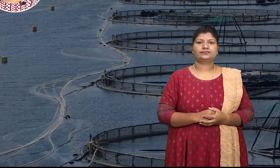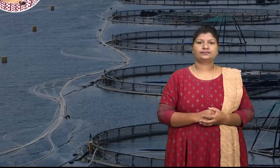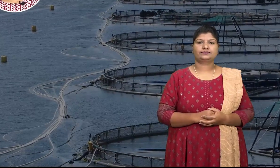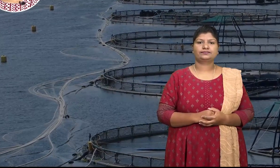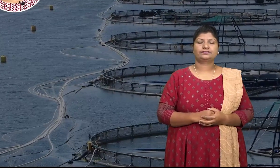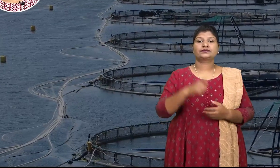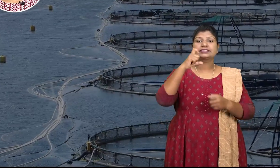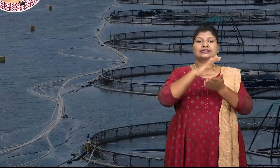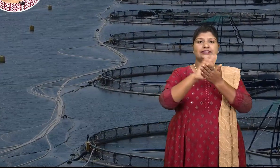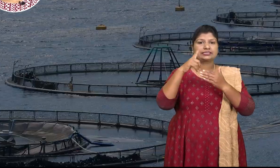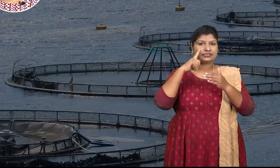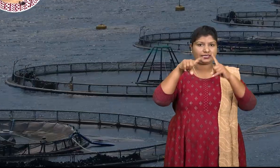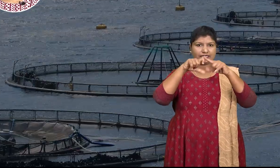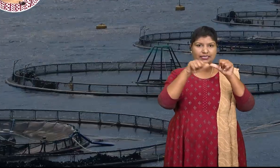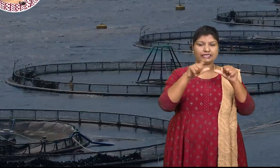the Chilka Lake,